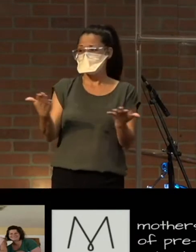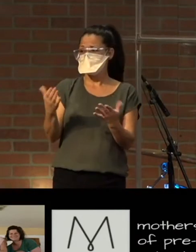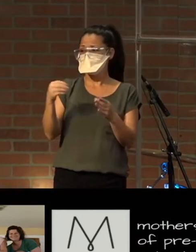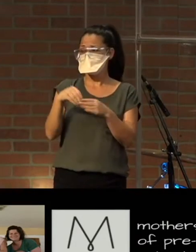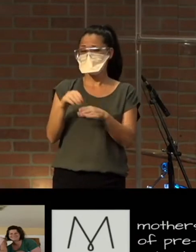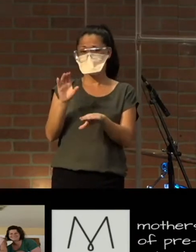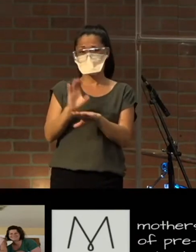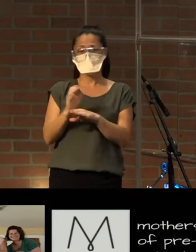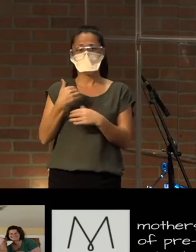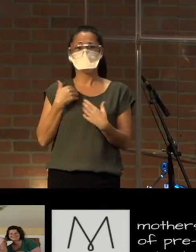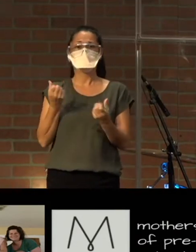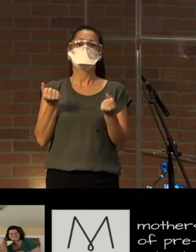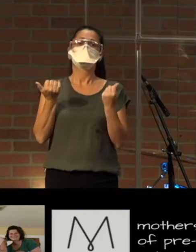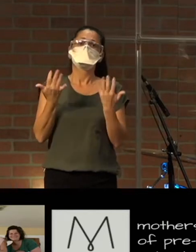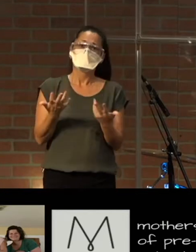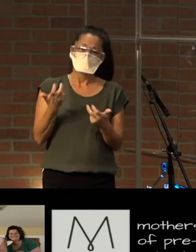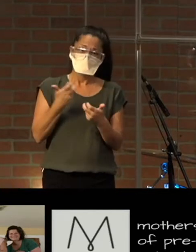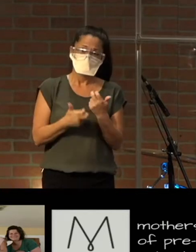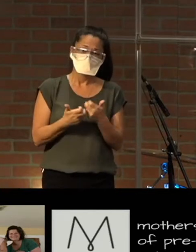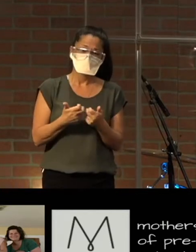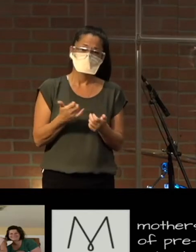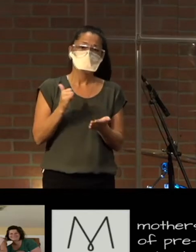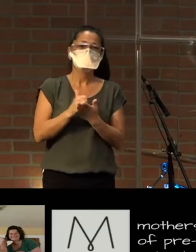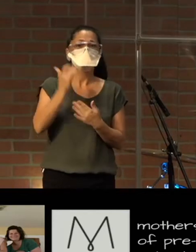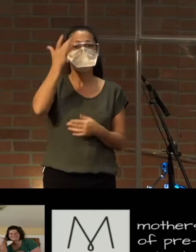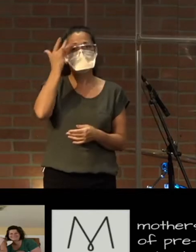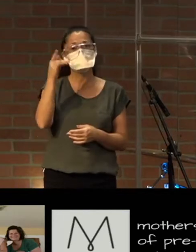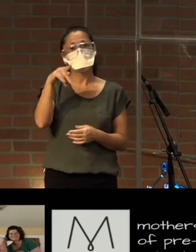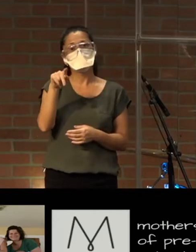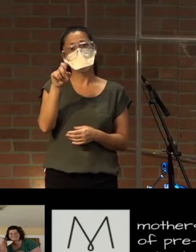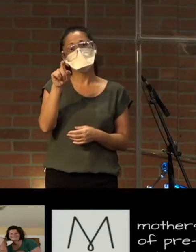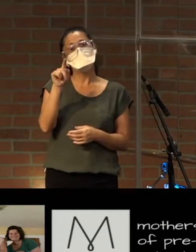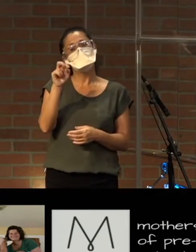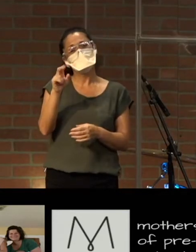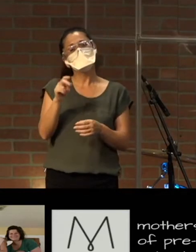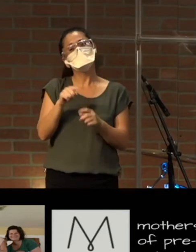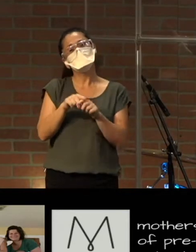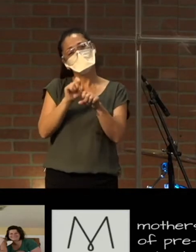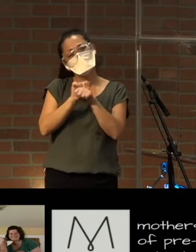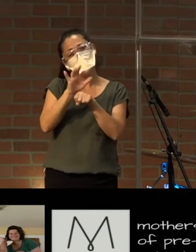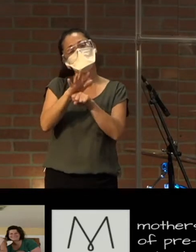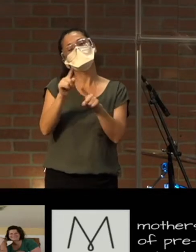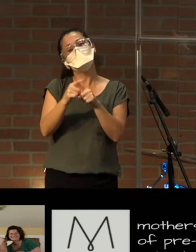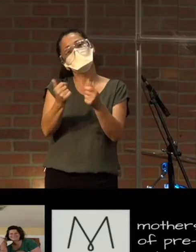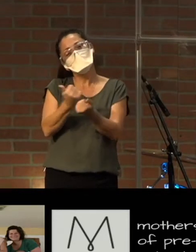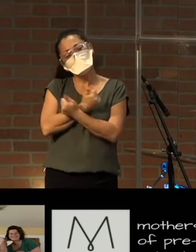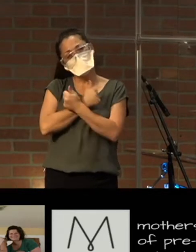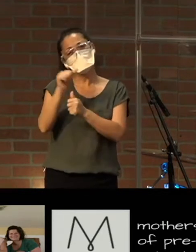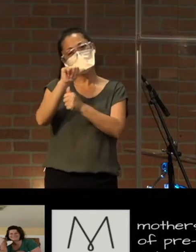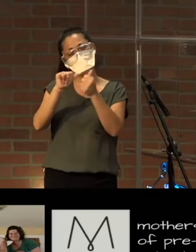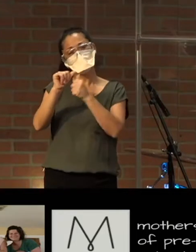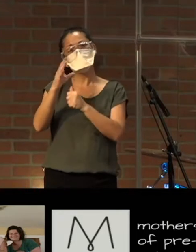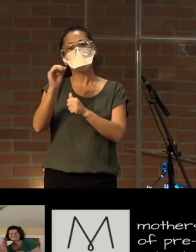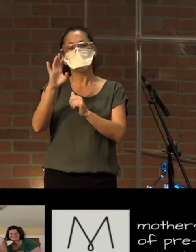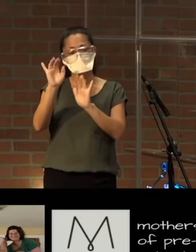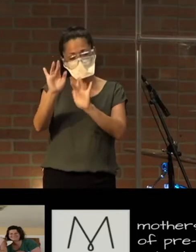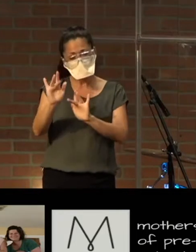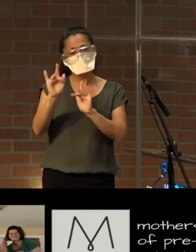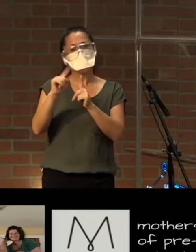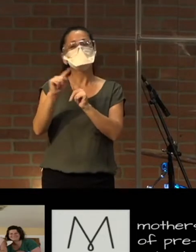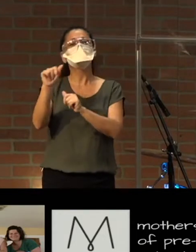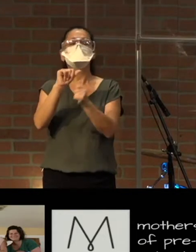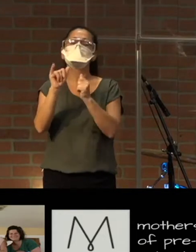into problems, which is why Peter's admonition to love one another and to be hospitable to one another is